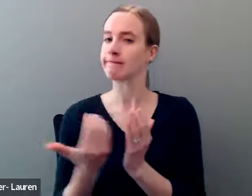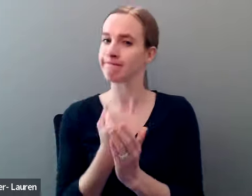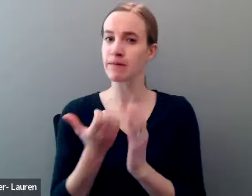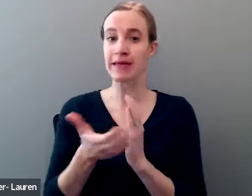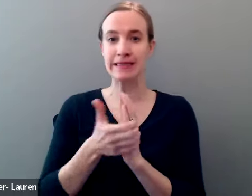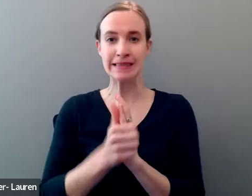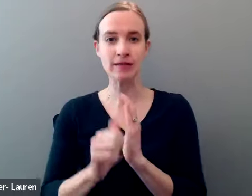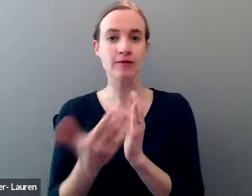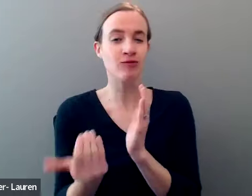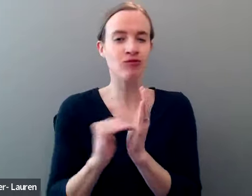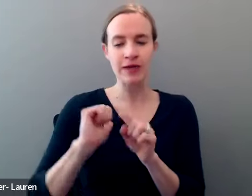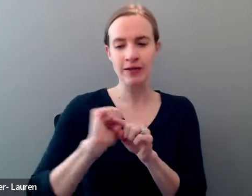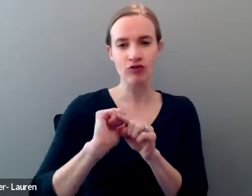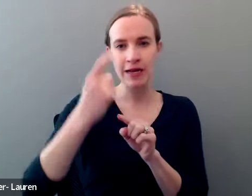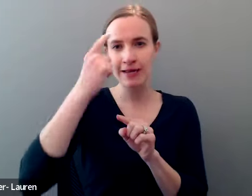neuronal pathways,